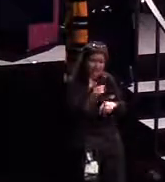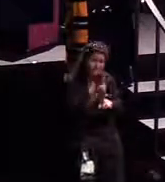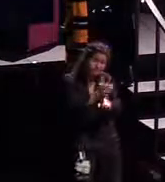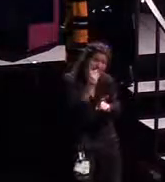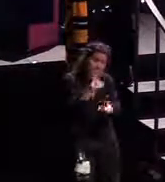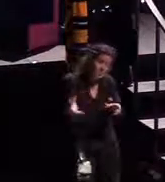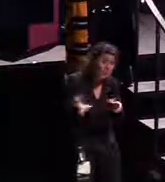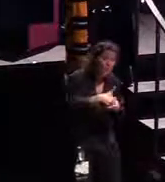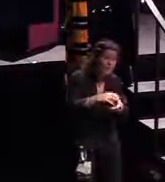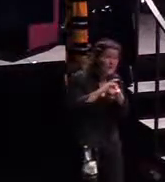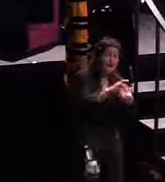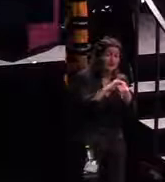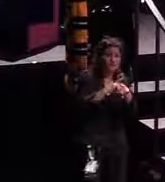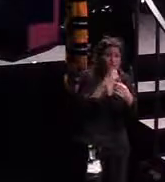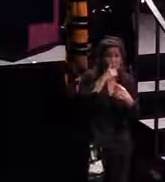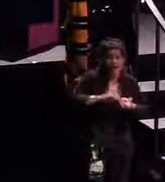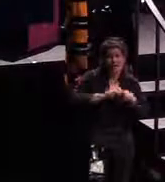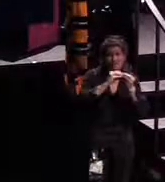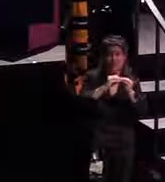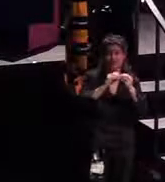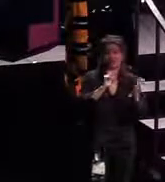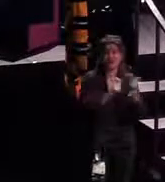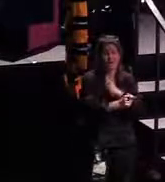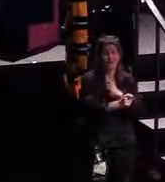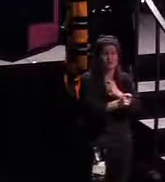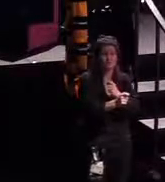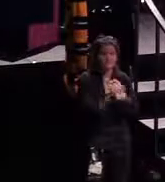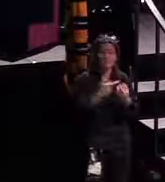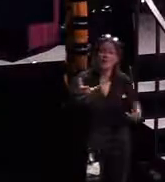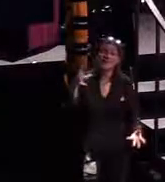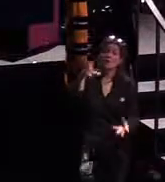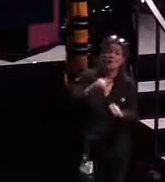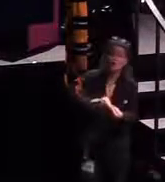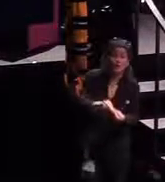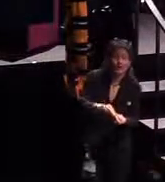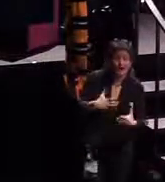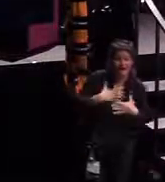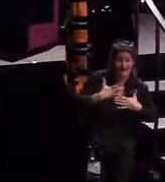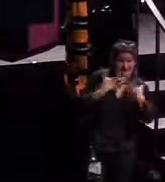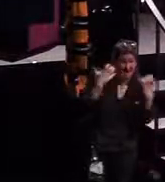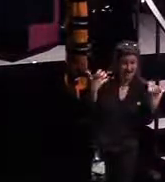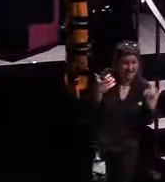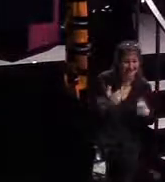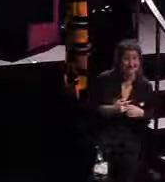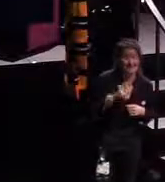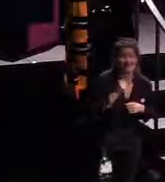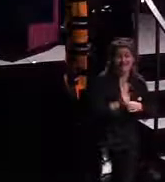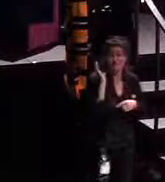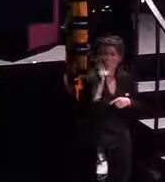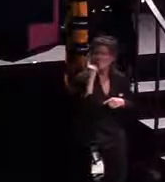change. Conclusion, I love cats. I mean, if this talk has one message,